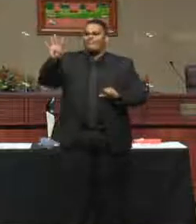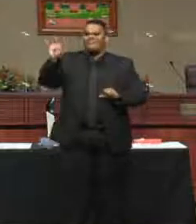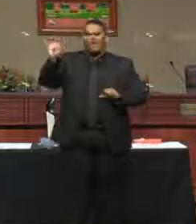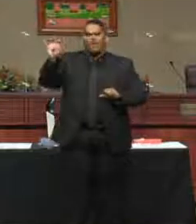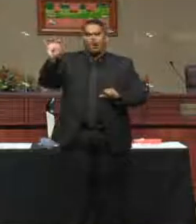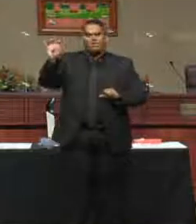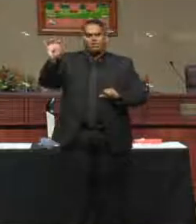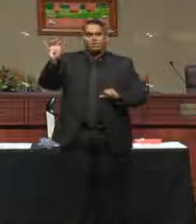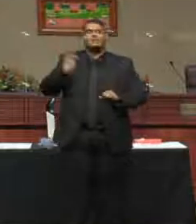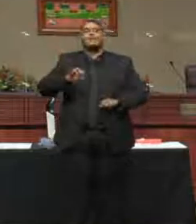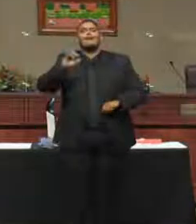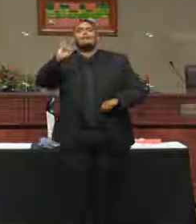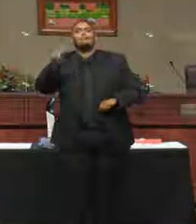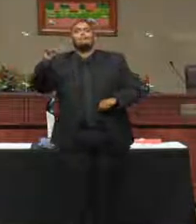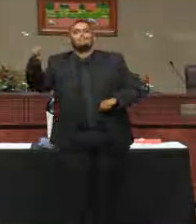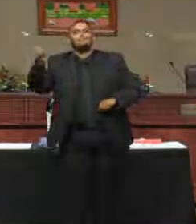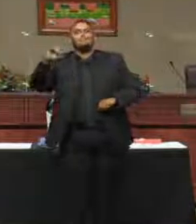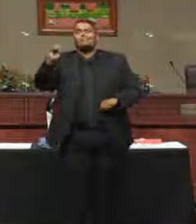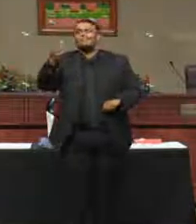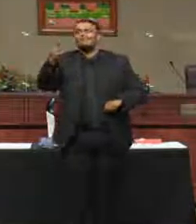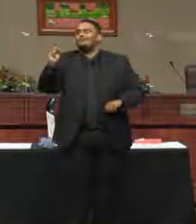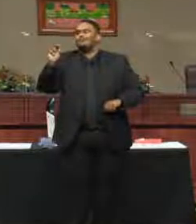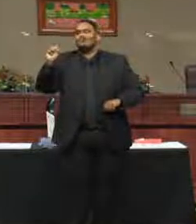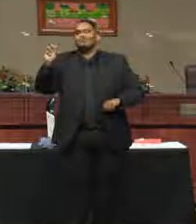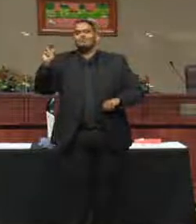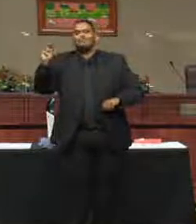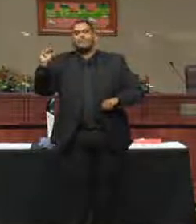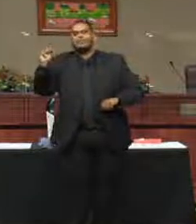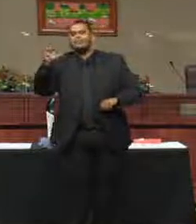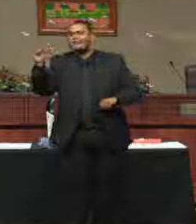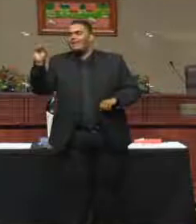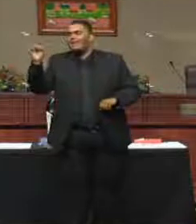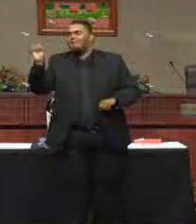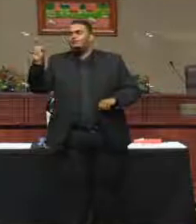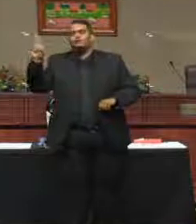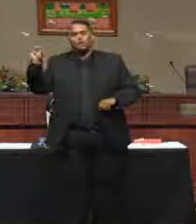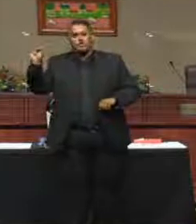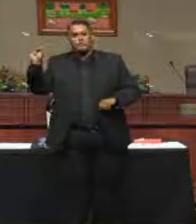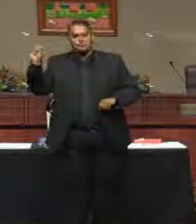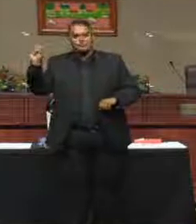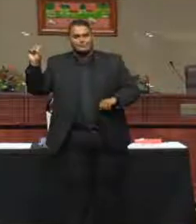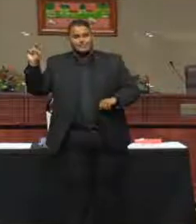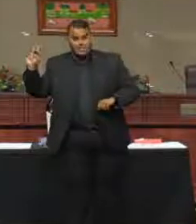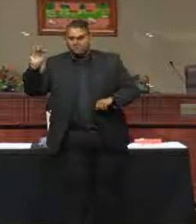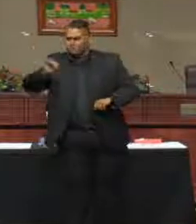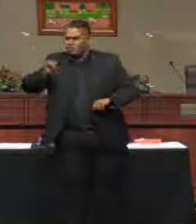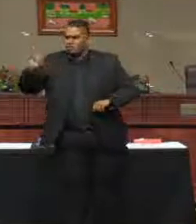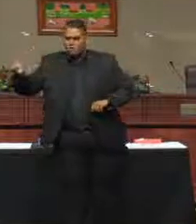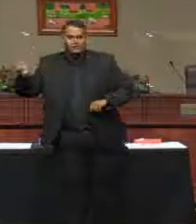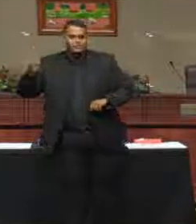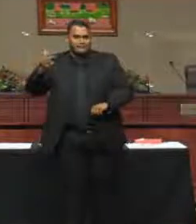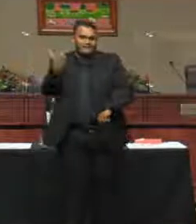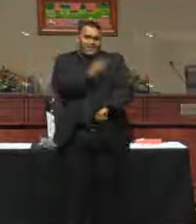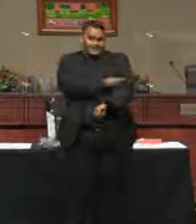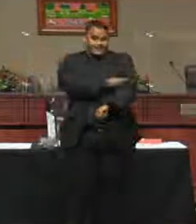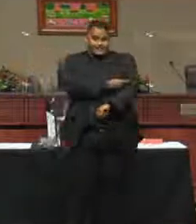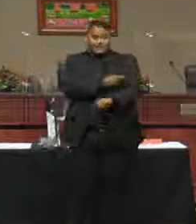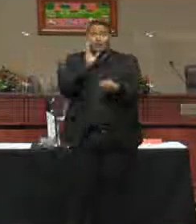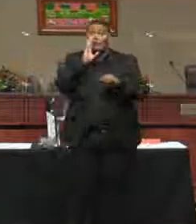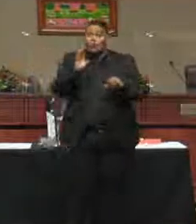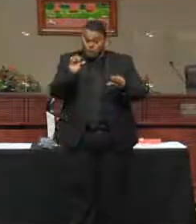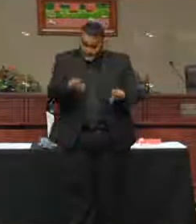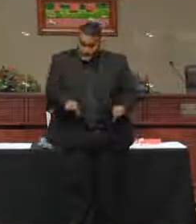Interested residents are urged to arrive early as supply is limited. It is walk up only starting at 9